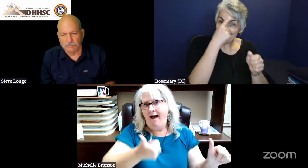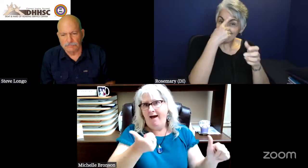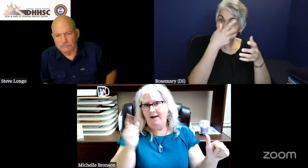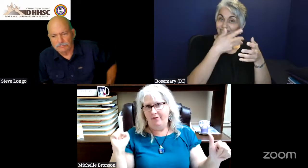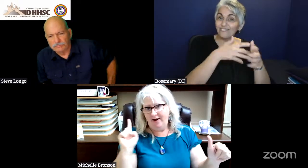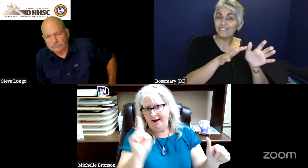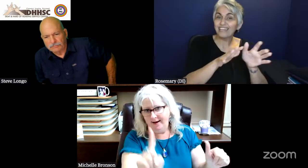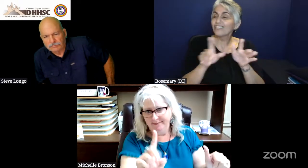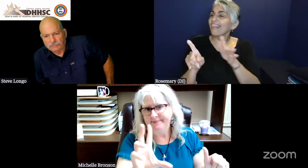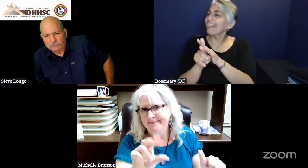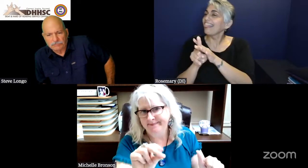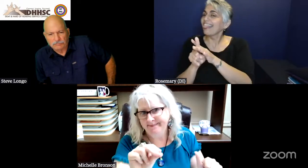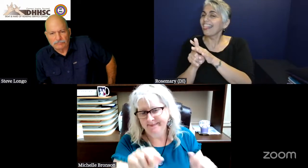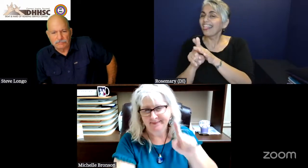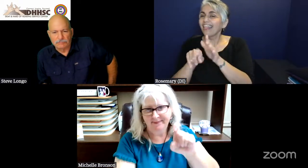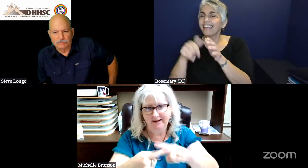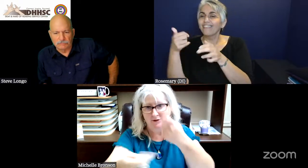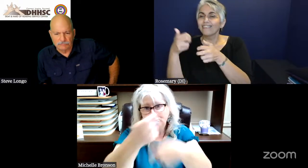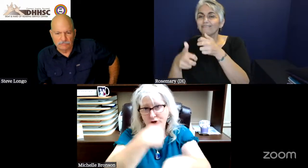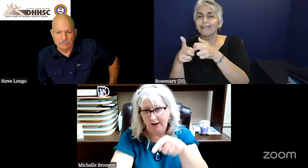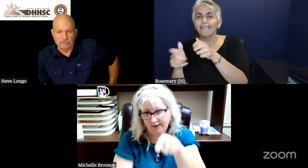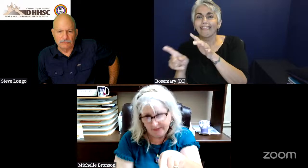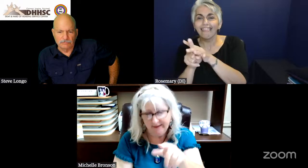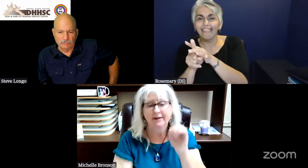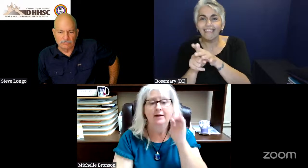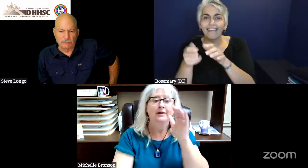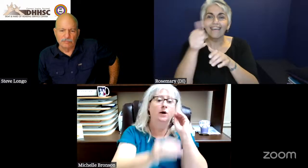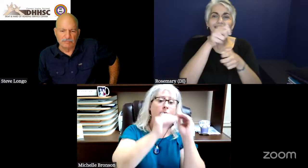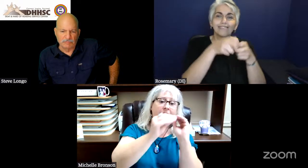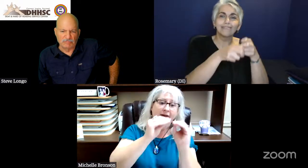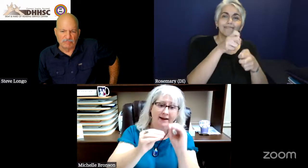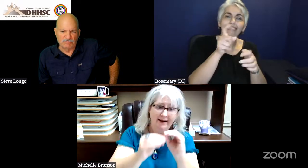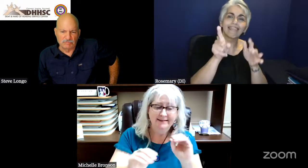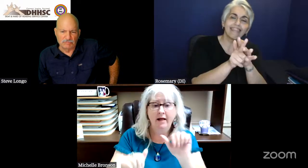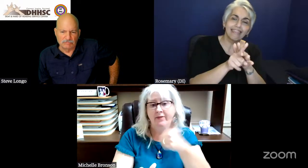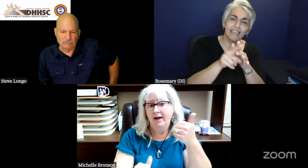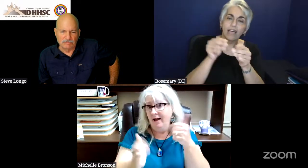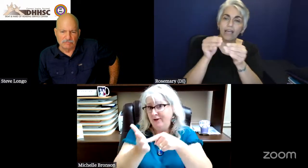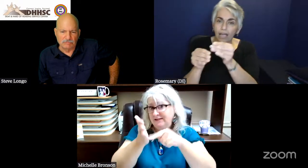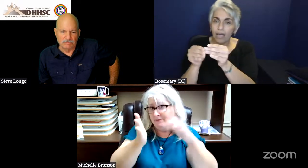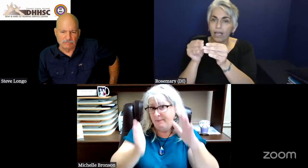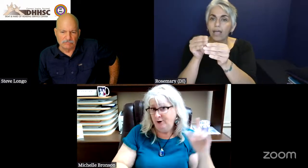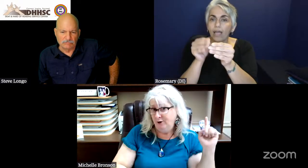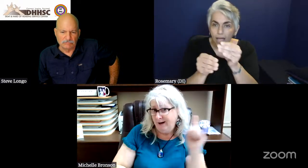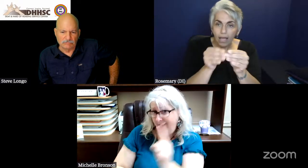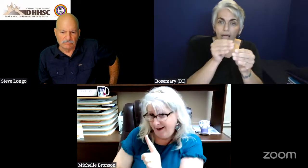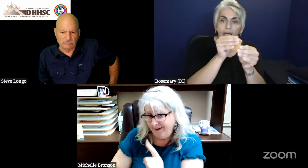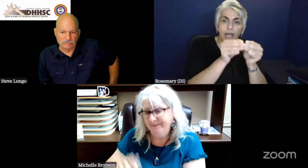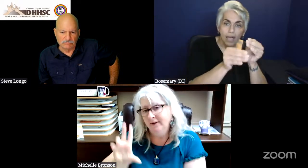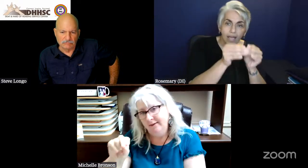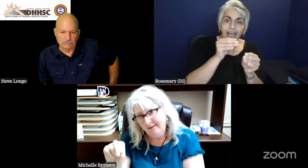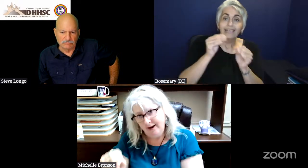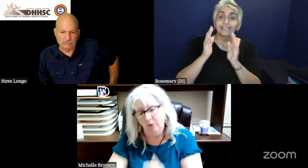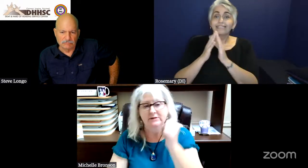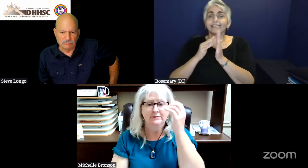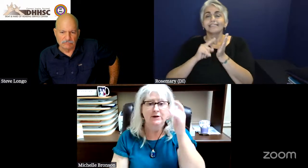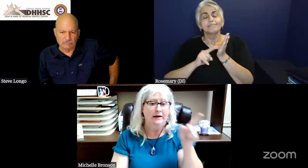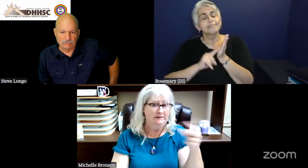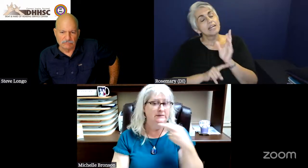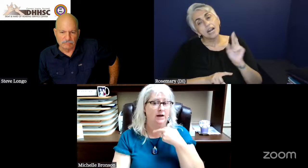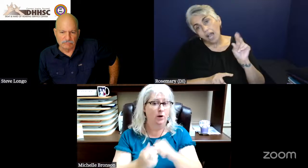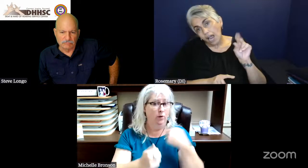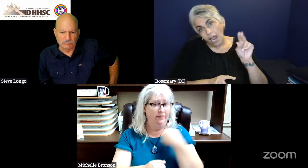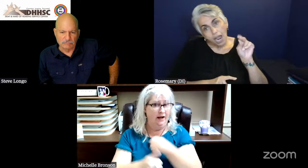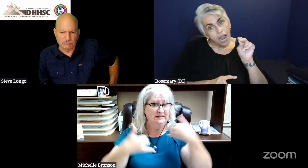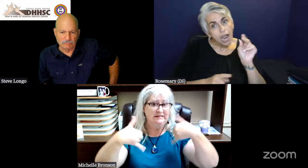said there were some things we needed to modify. We thought we were done, but no, then another problem popped up and then another problem. And we keep fixing